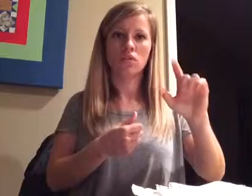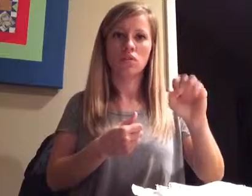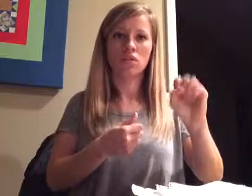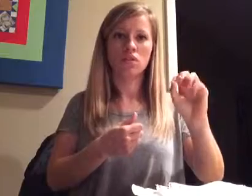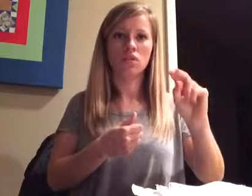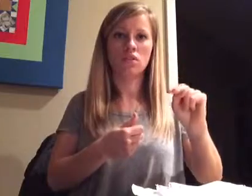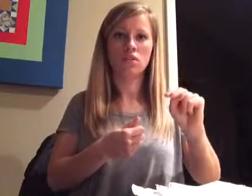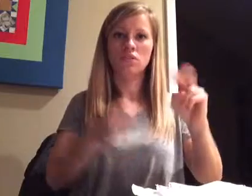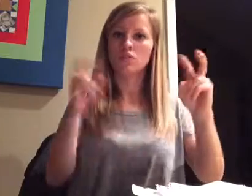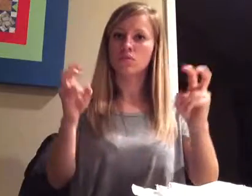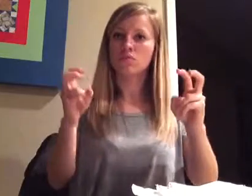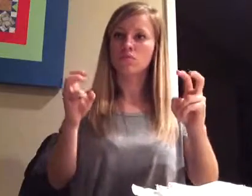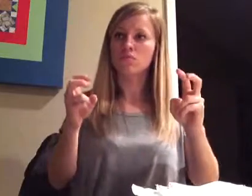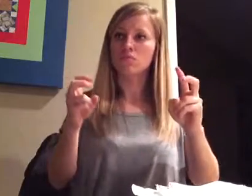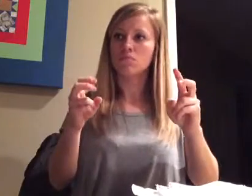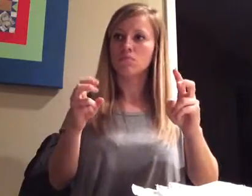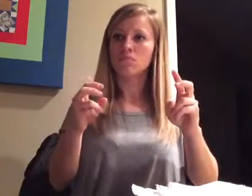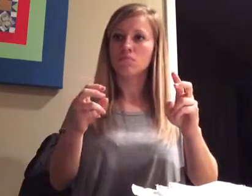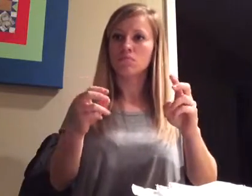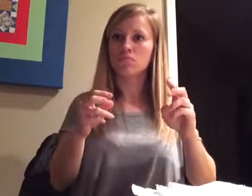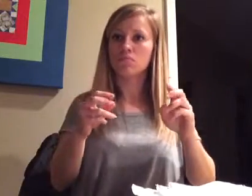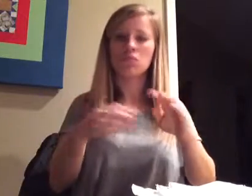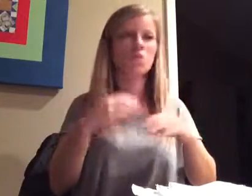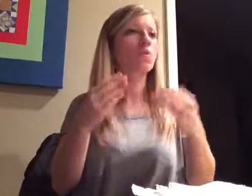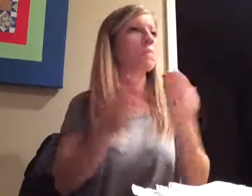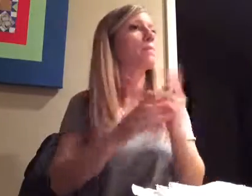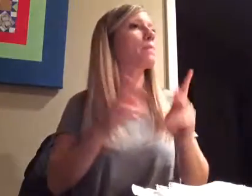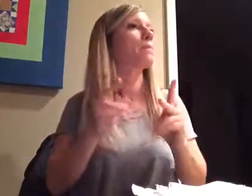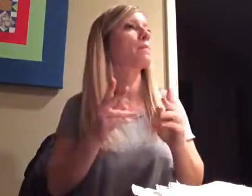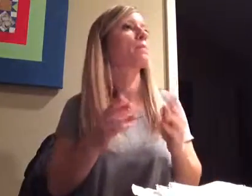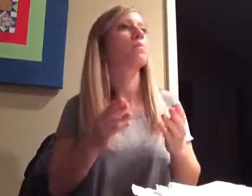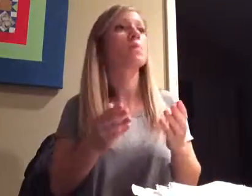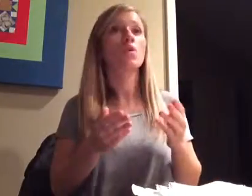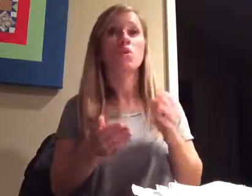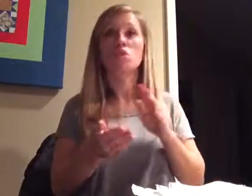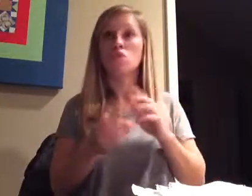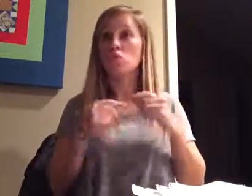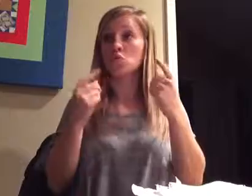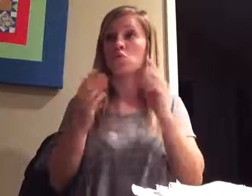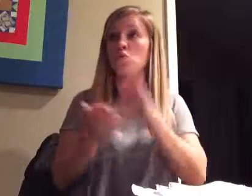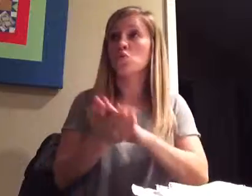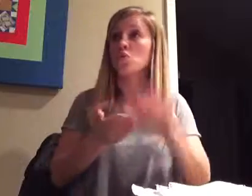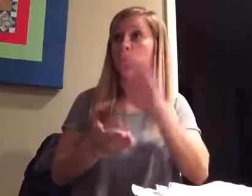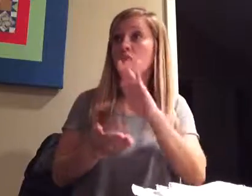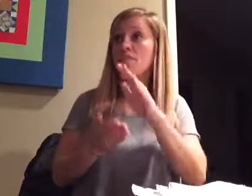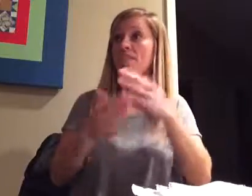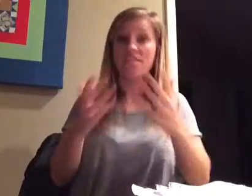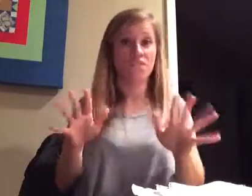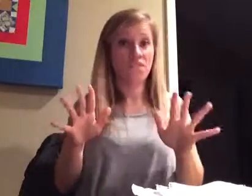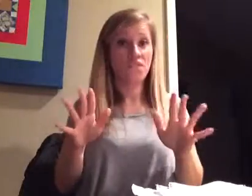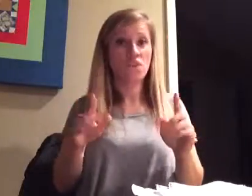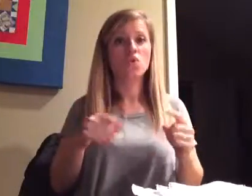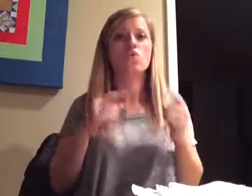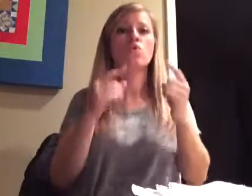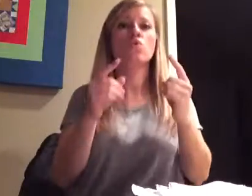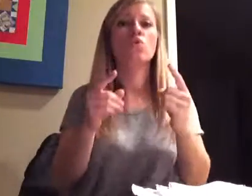"Every man sent out from his university should be a man of his nation as well as a man of his